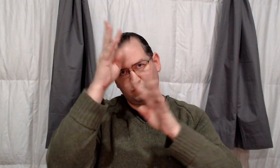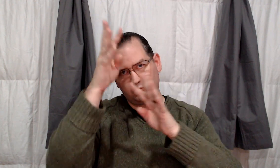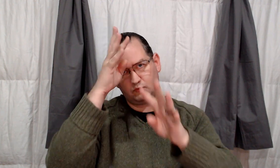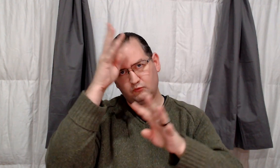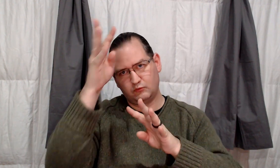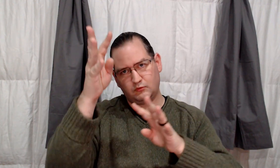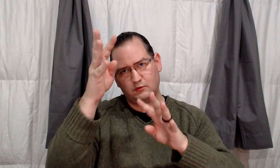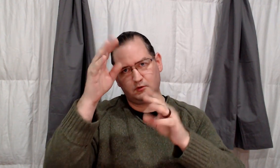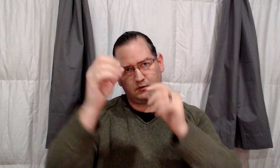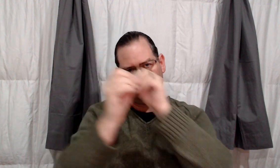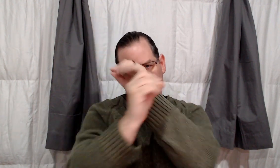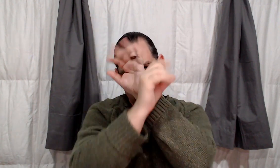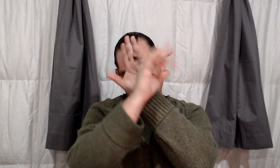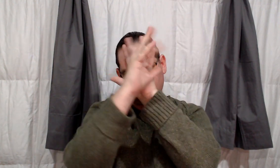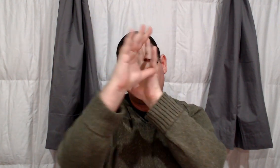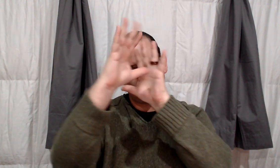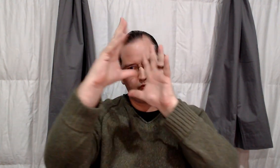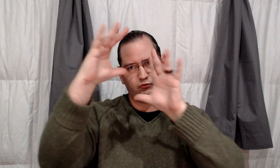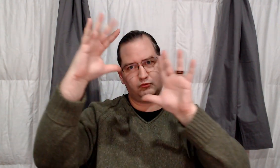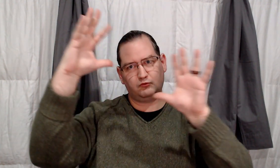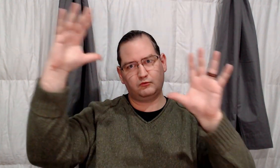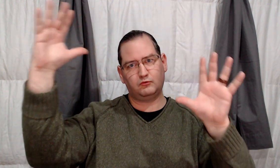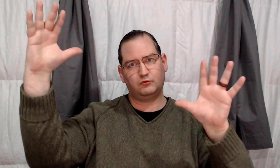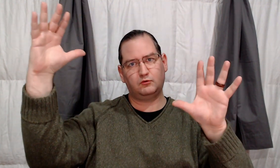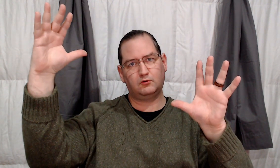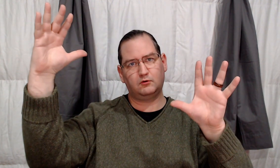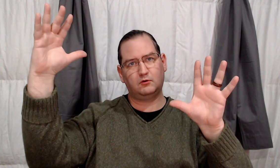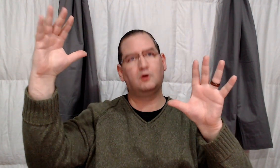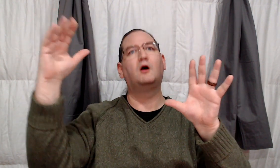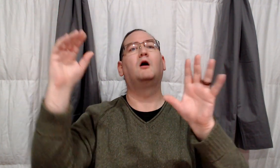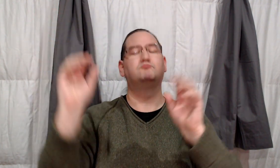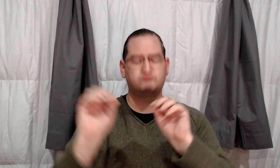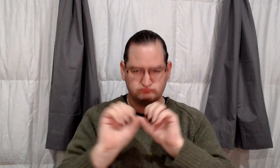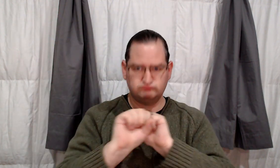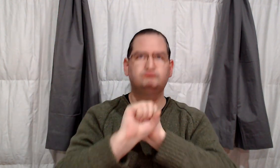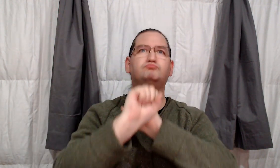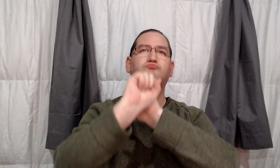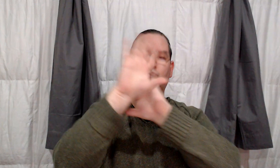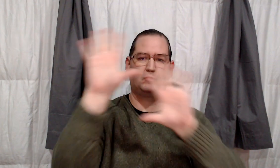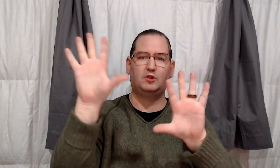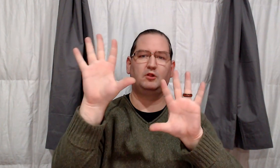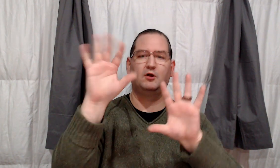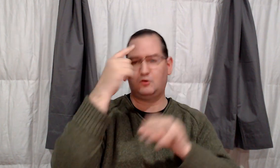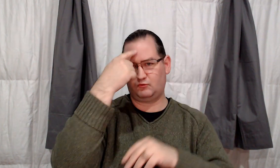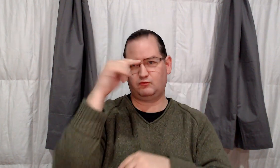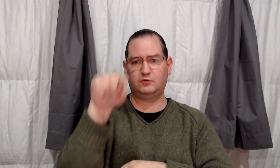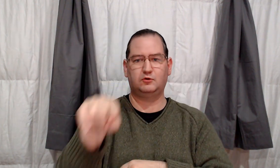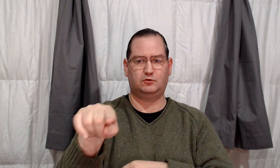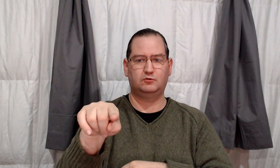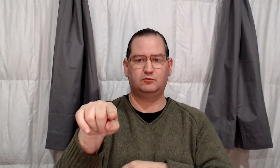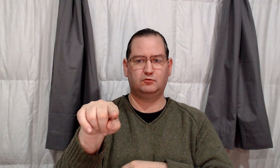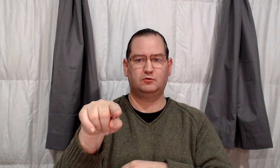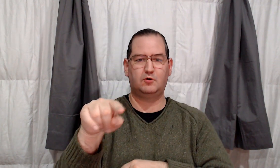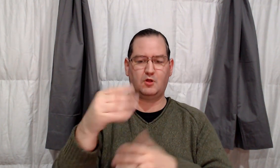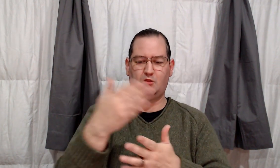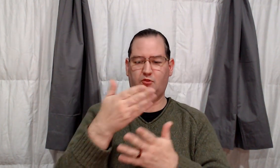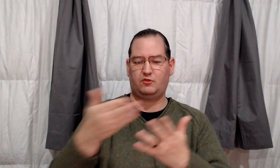clarify most clearly for you the very things you know and do that get in the way of